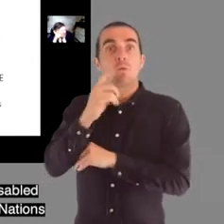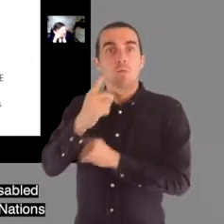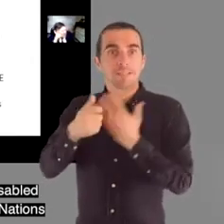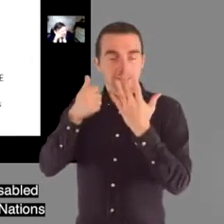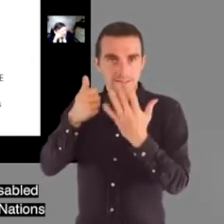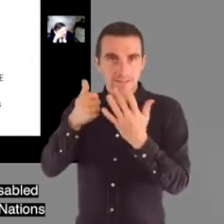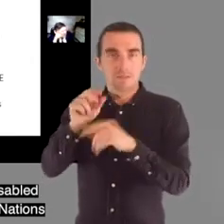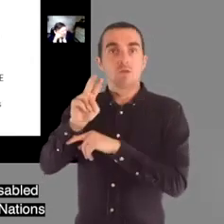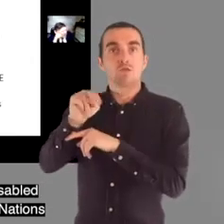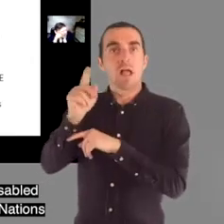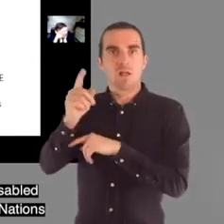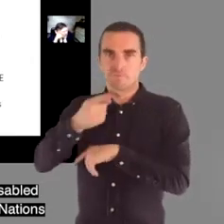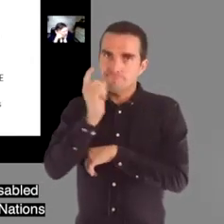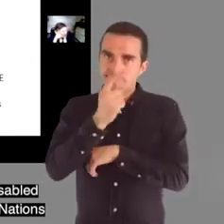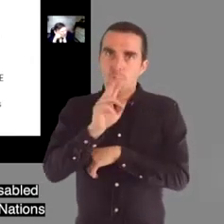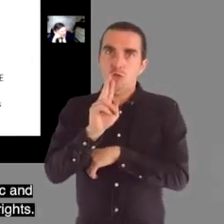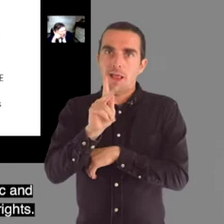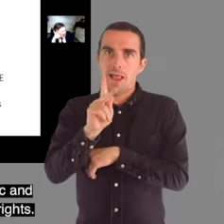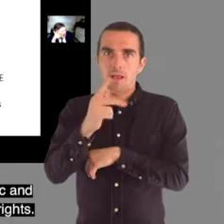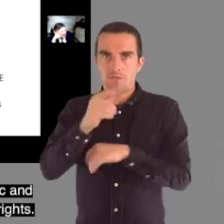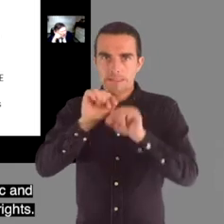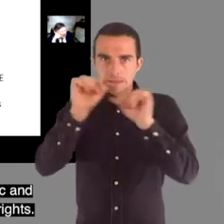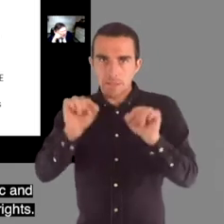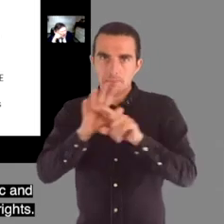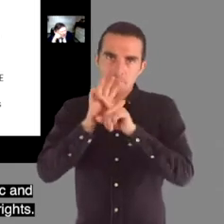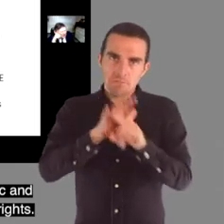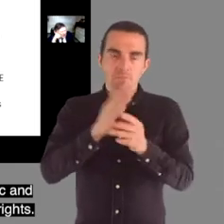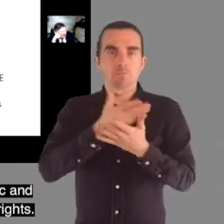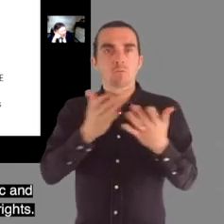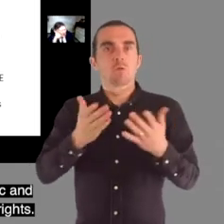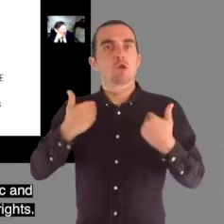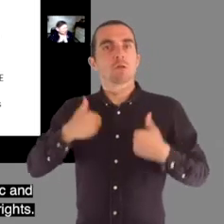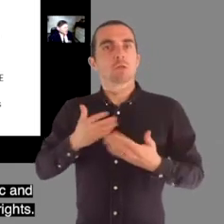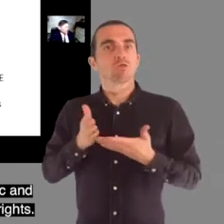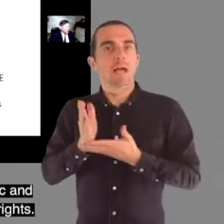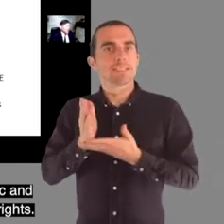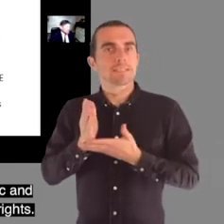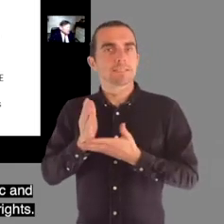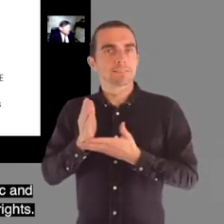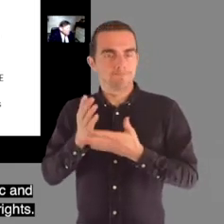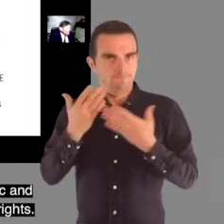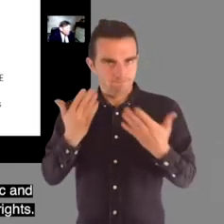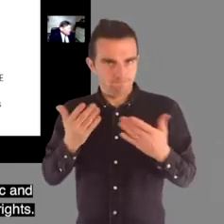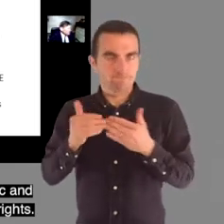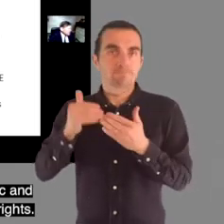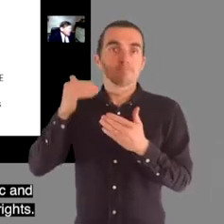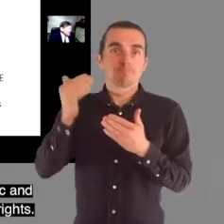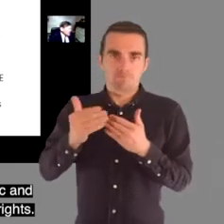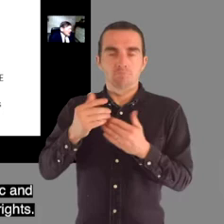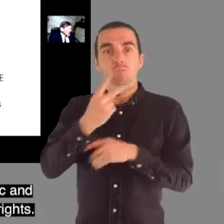in 2016, the United Nations criticizes the UK for systematic and catastrophic abuse of human